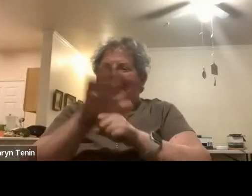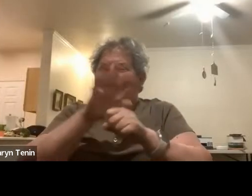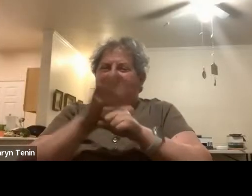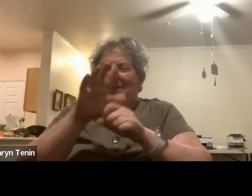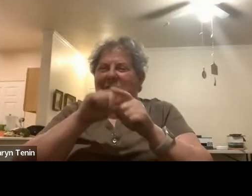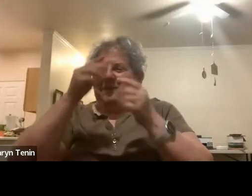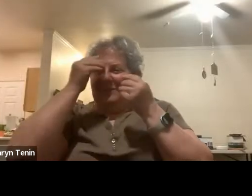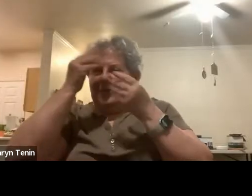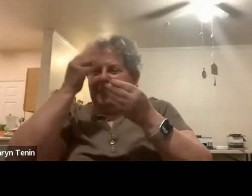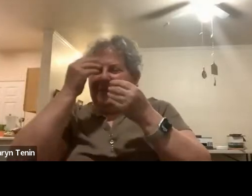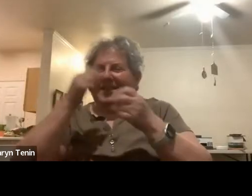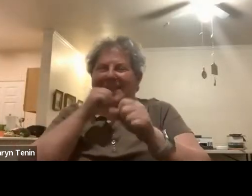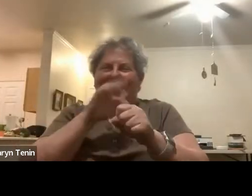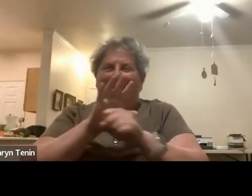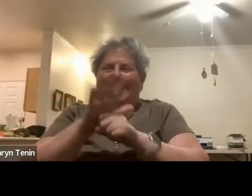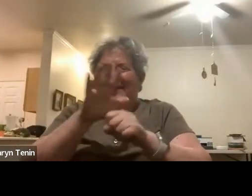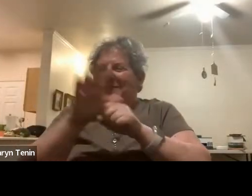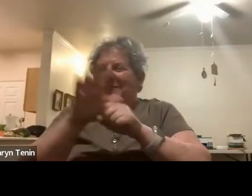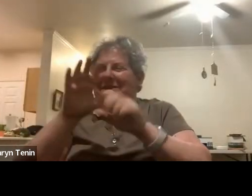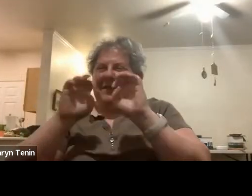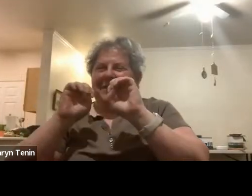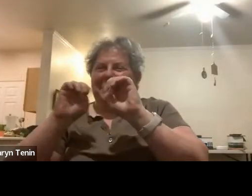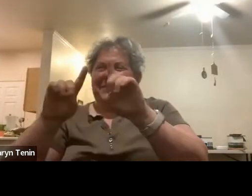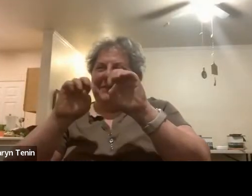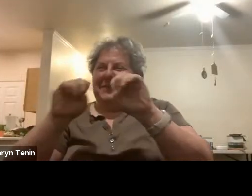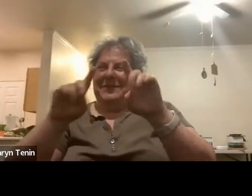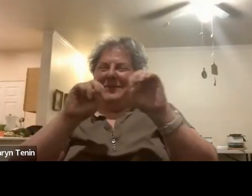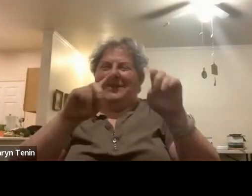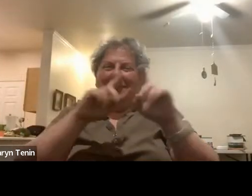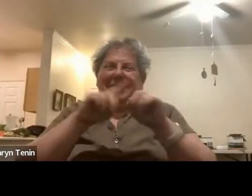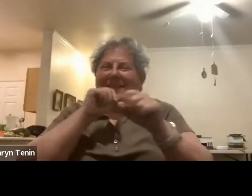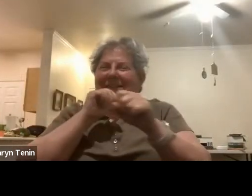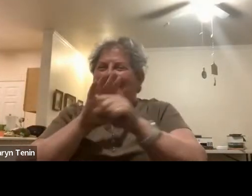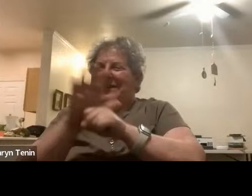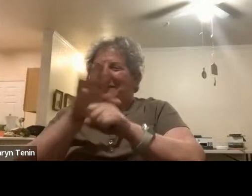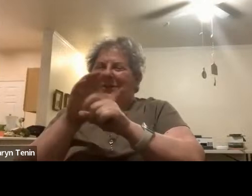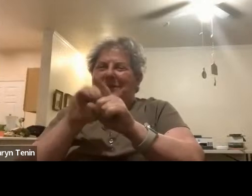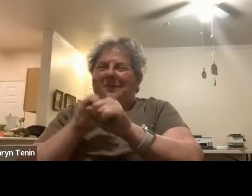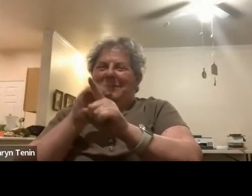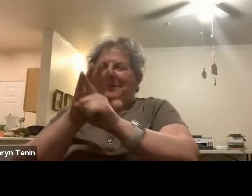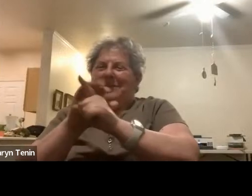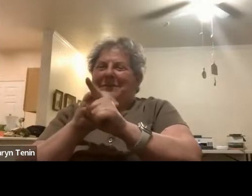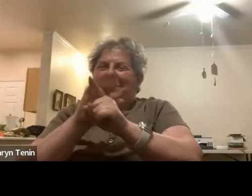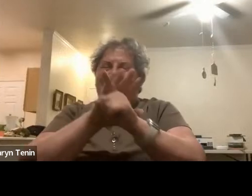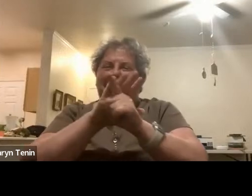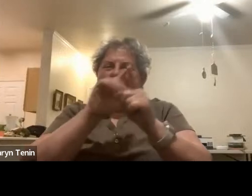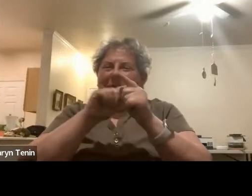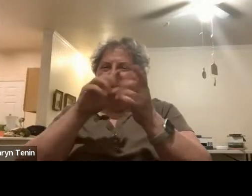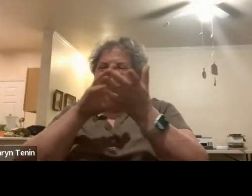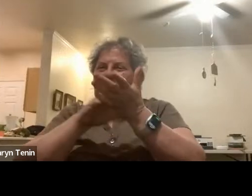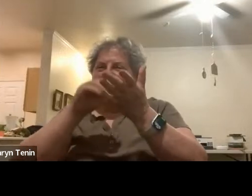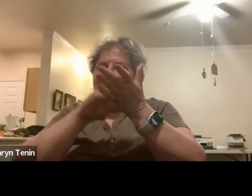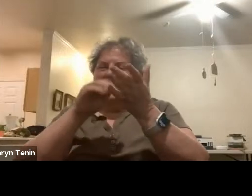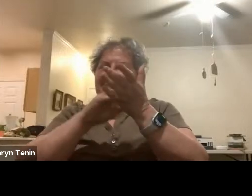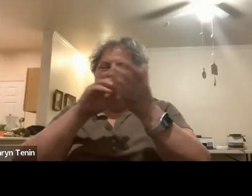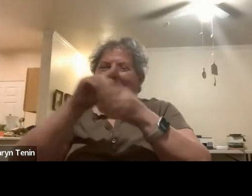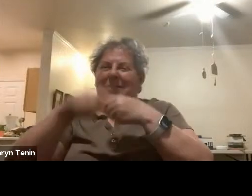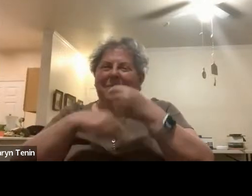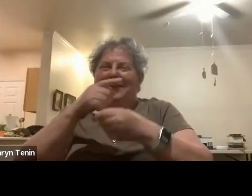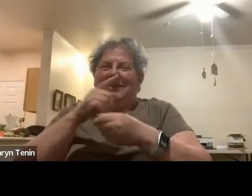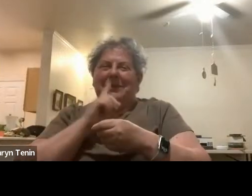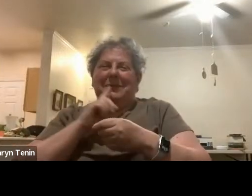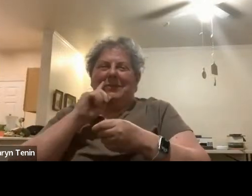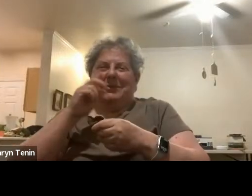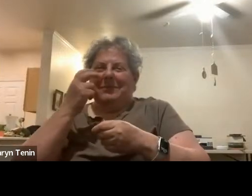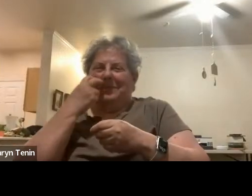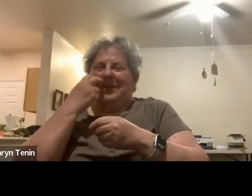there just aren't adequate resources. There's not adequate information or education. There's not adequate